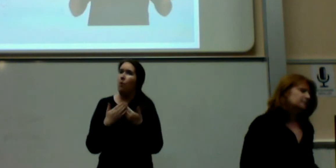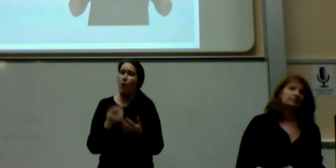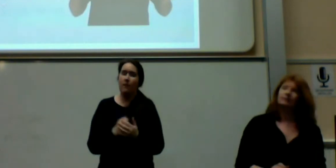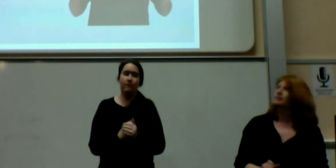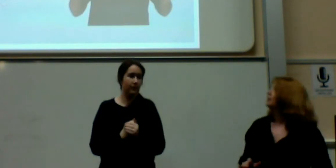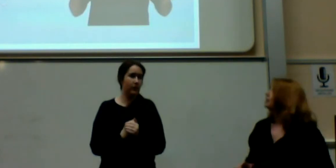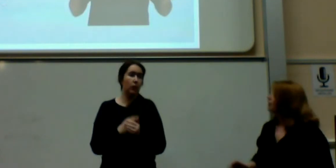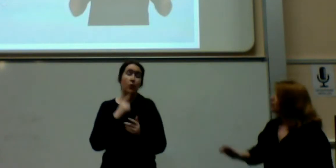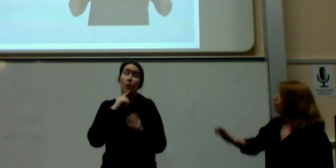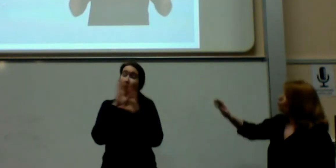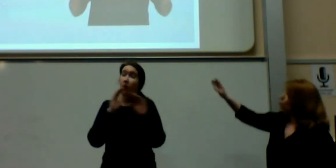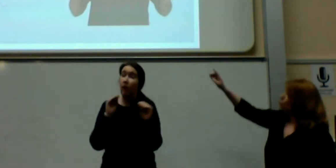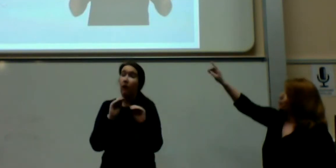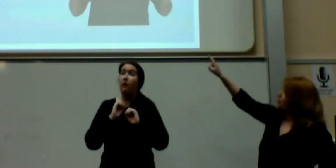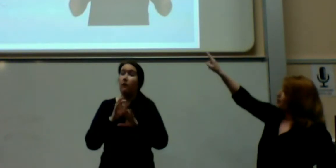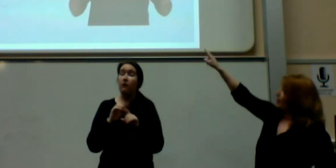up,